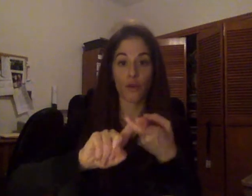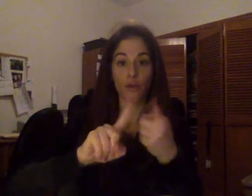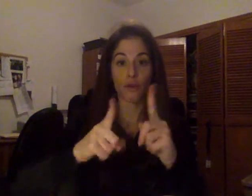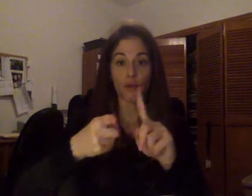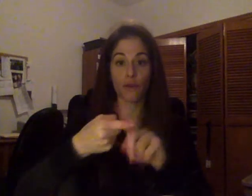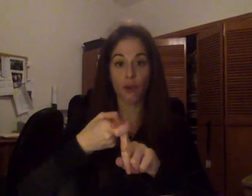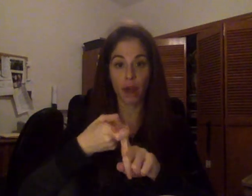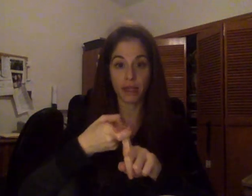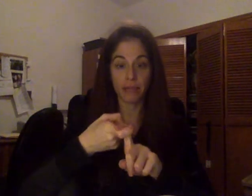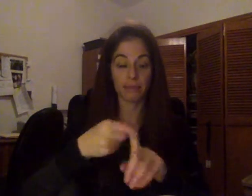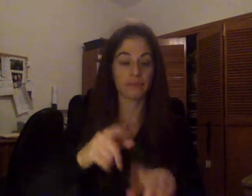Friend.